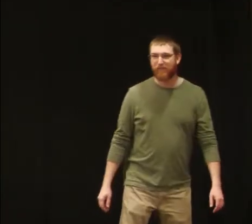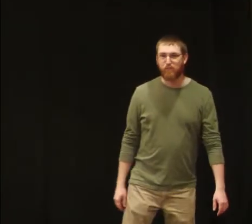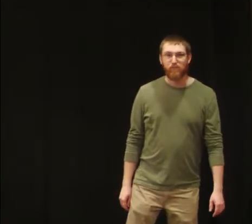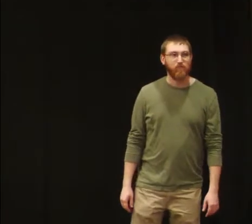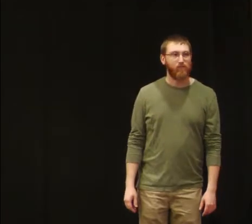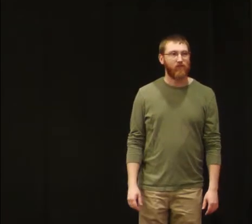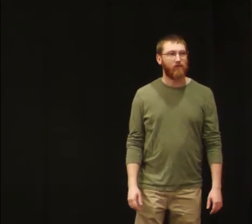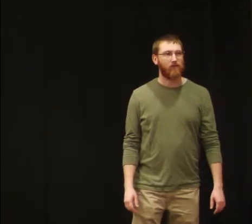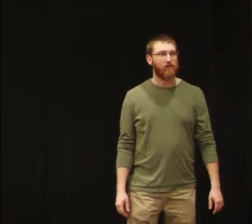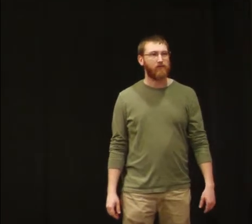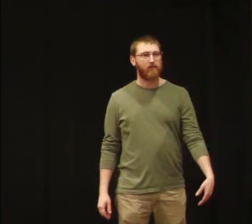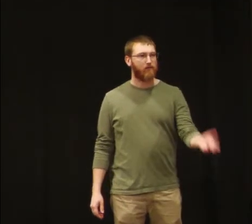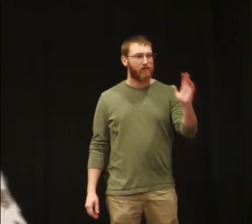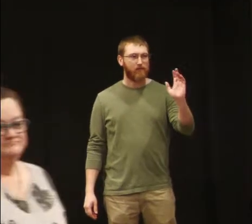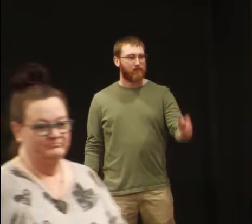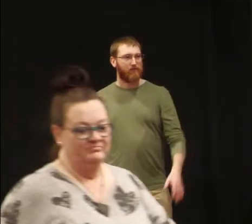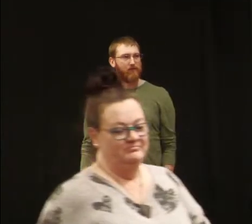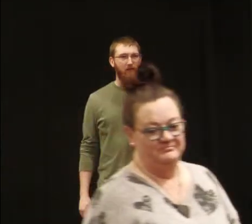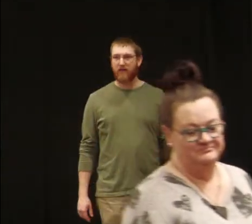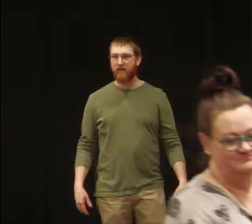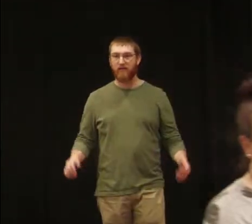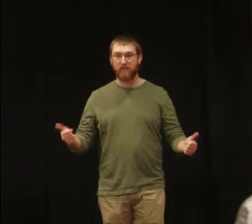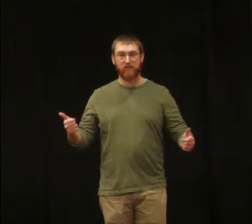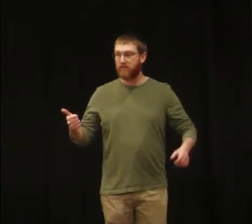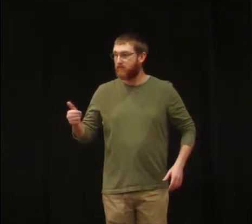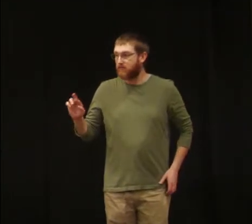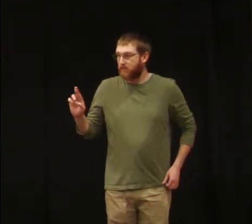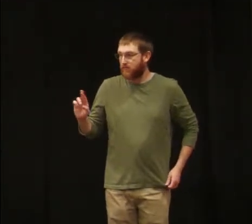because they're making me very, yeah.